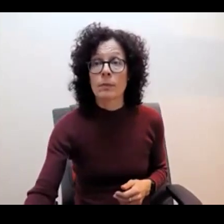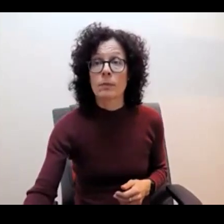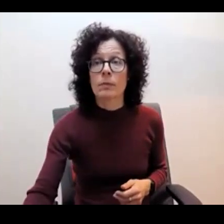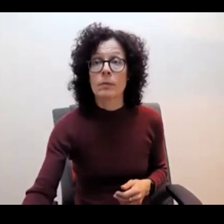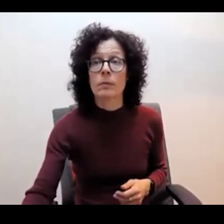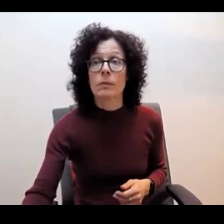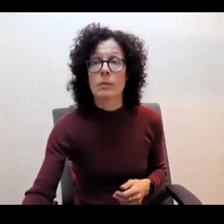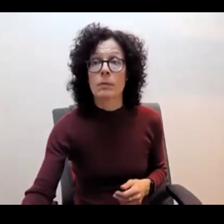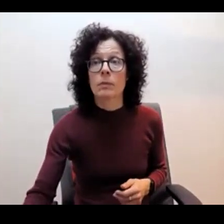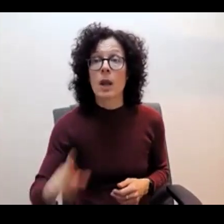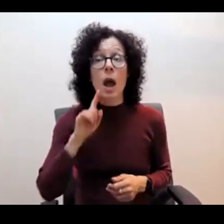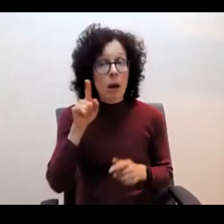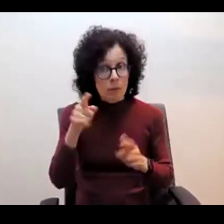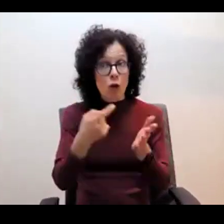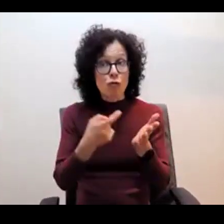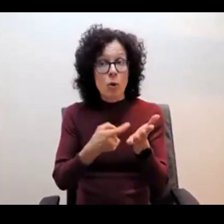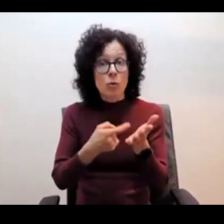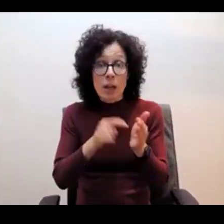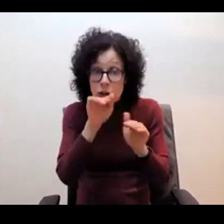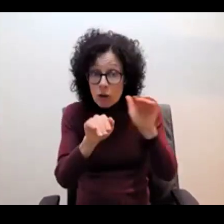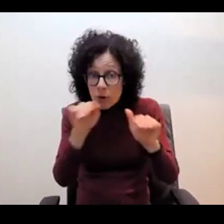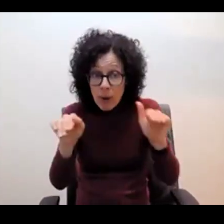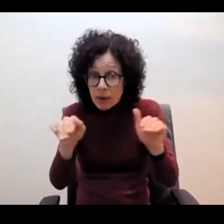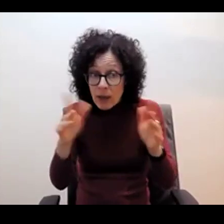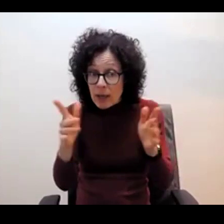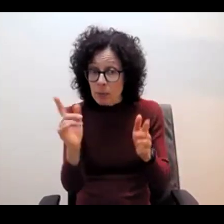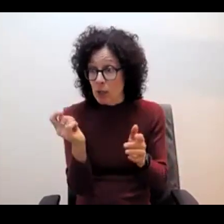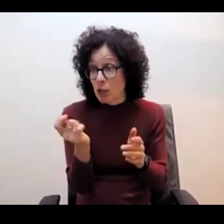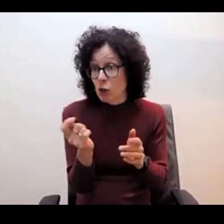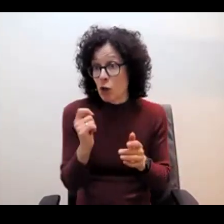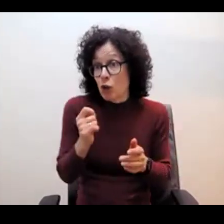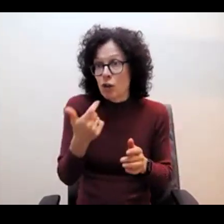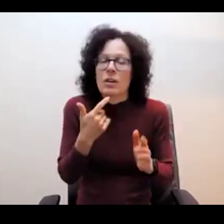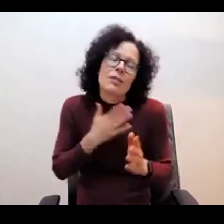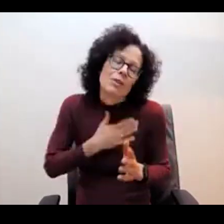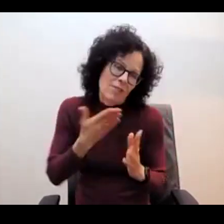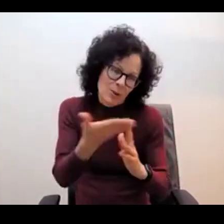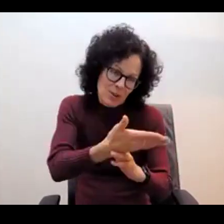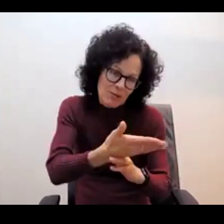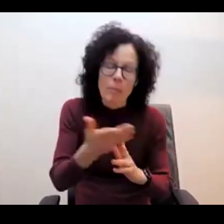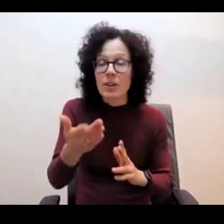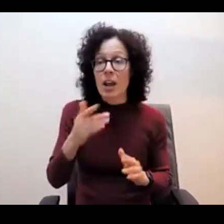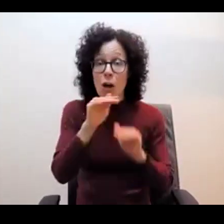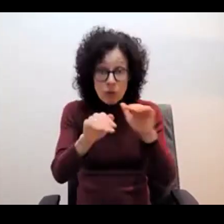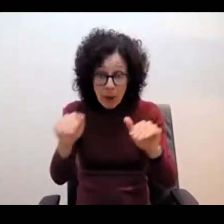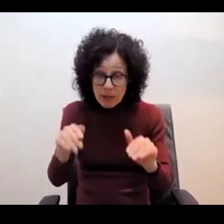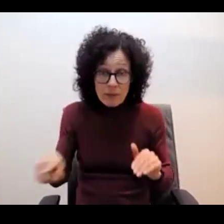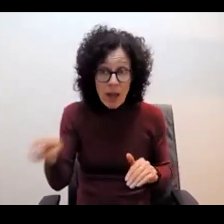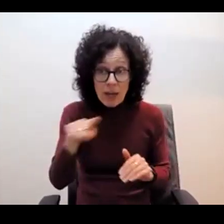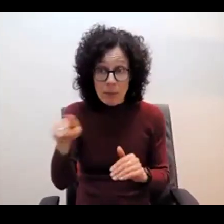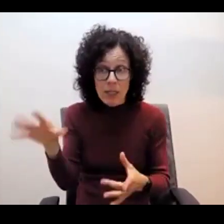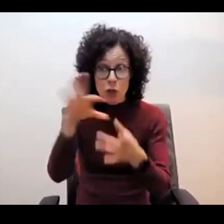Yes, and just a reminder for anyone that's come in, excuse me, Alina, sorry to interrupt. Just a reminder for anyone that's come